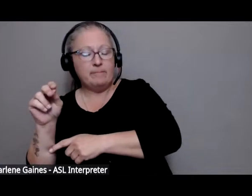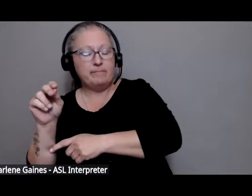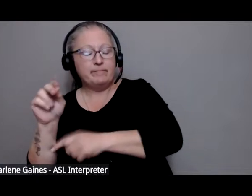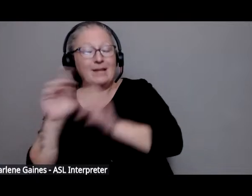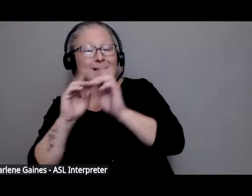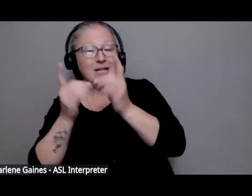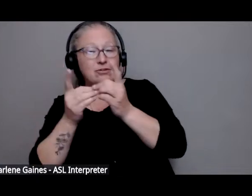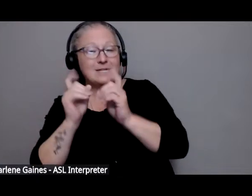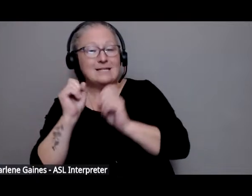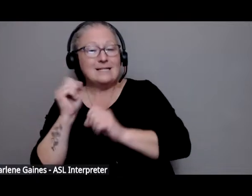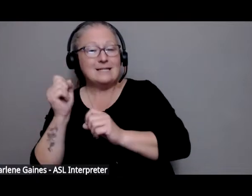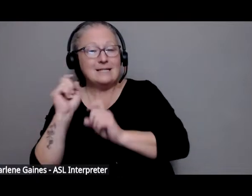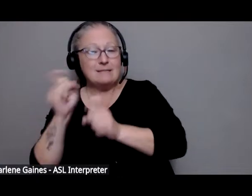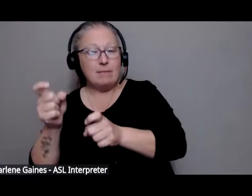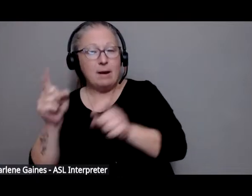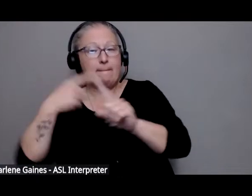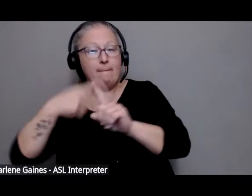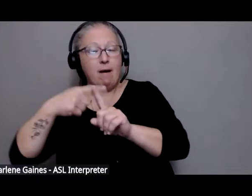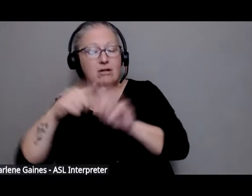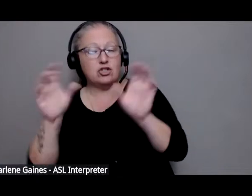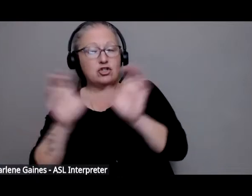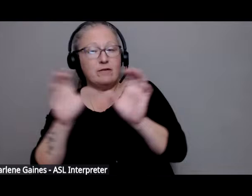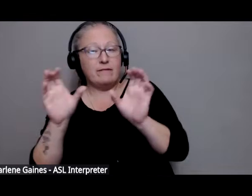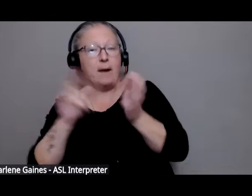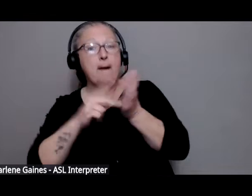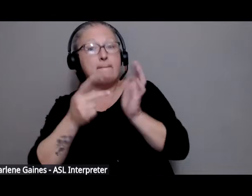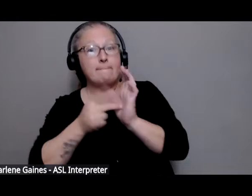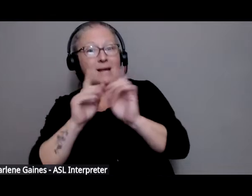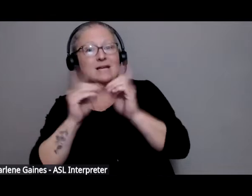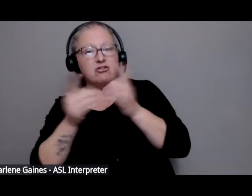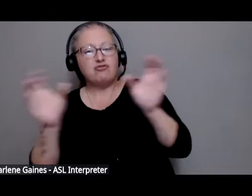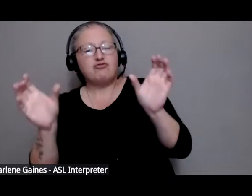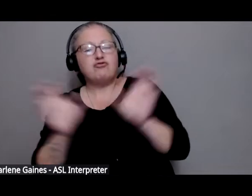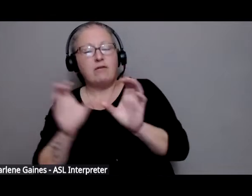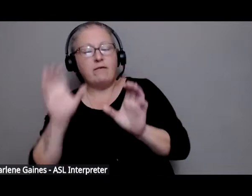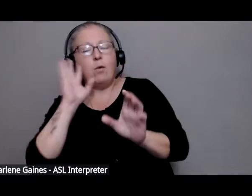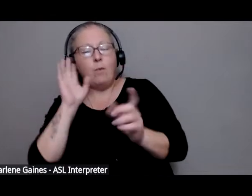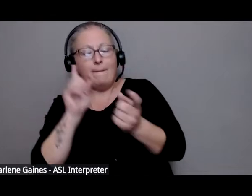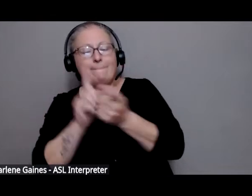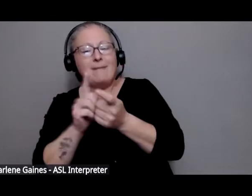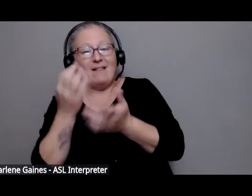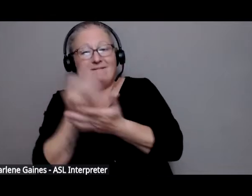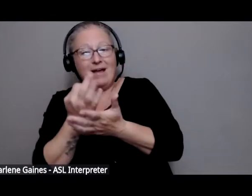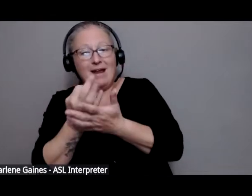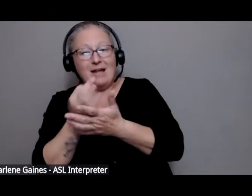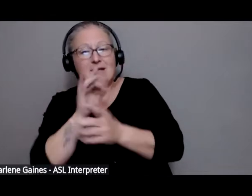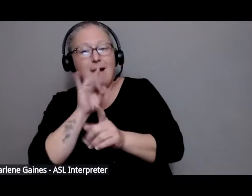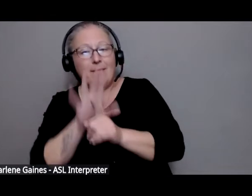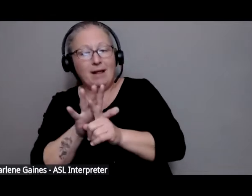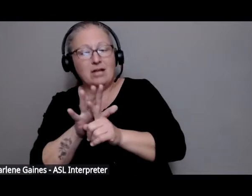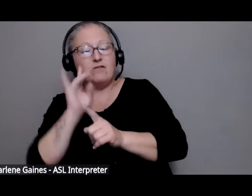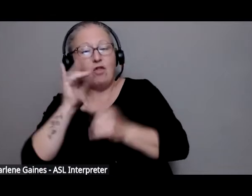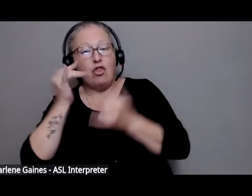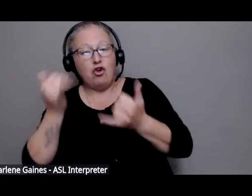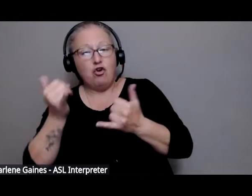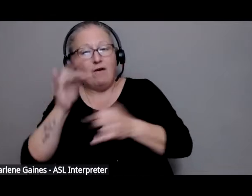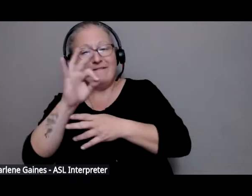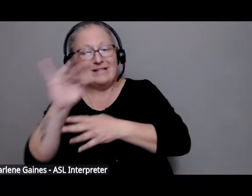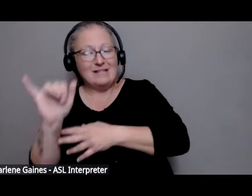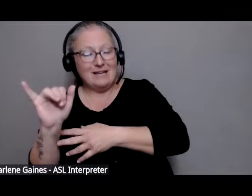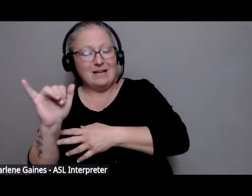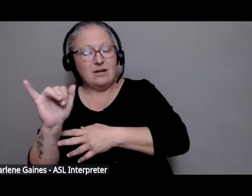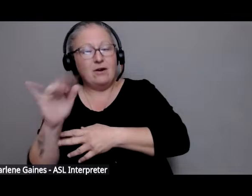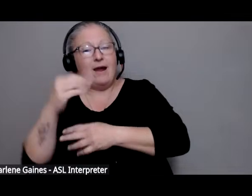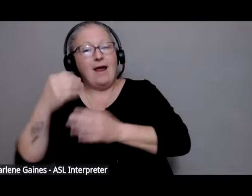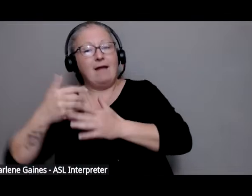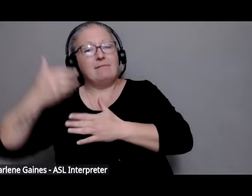has submitted a positive certification, which means the district has certified it will meet its financial obligations for the current fiscal year and